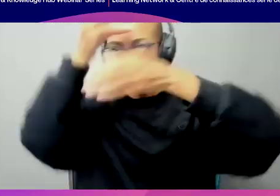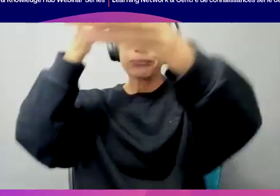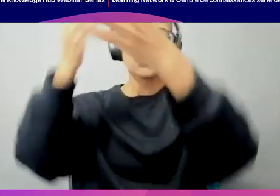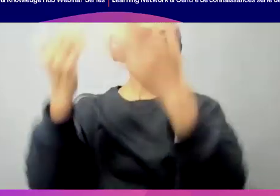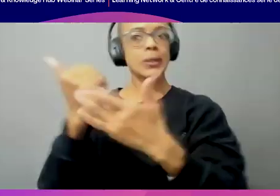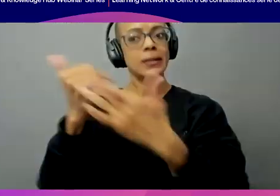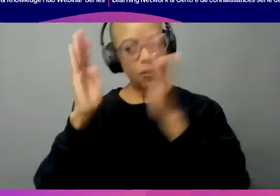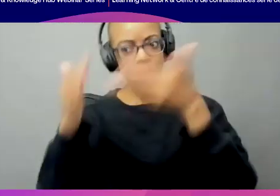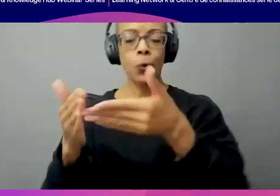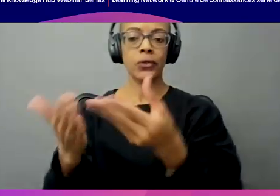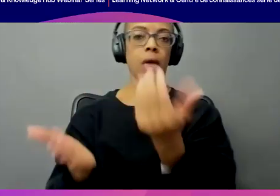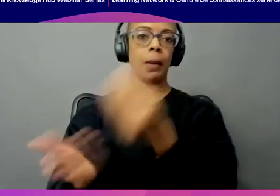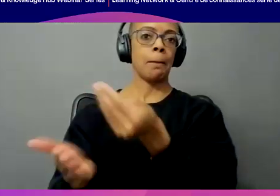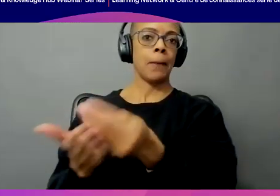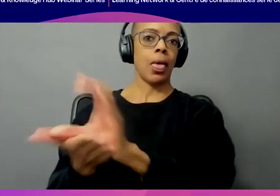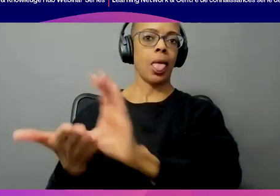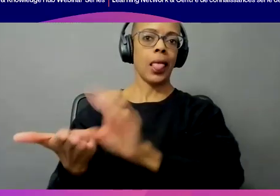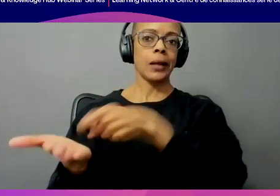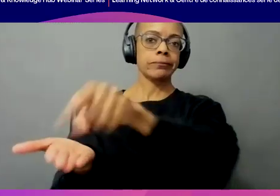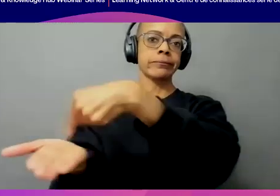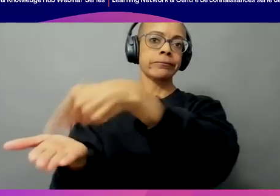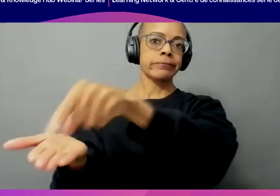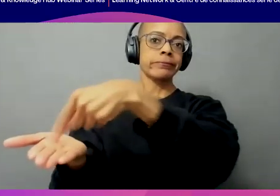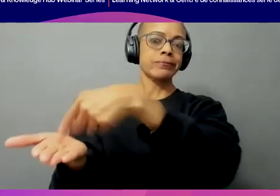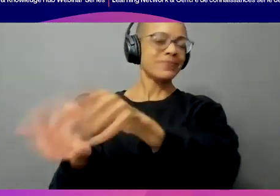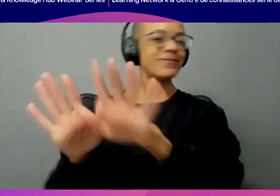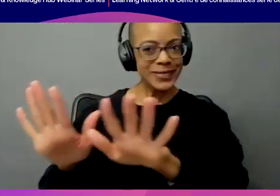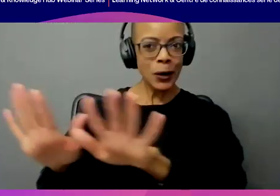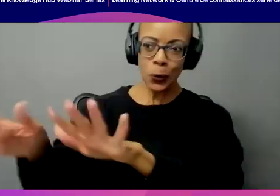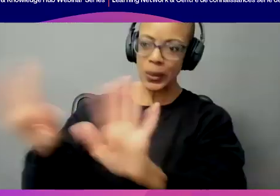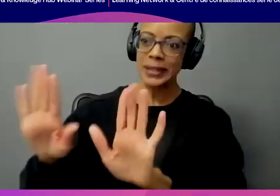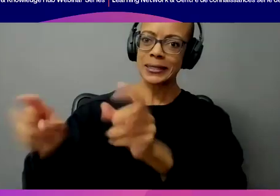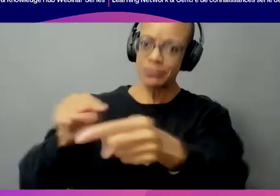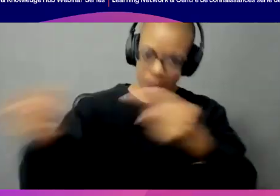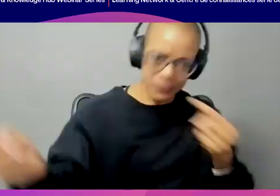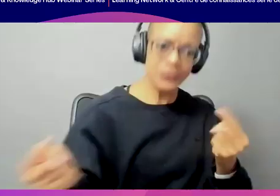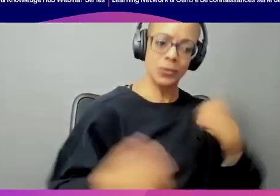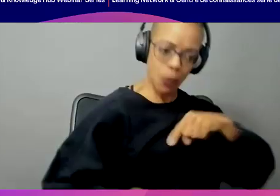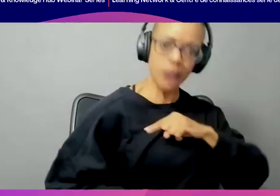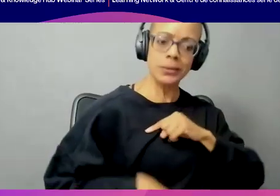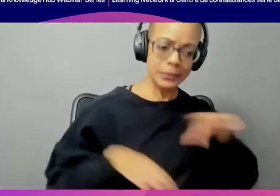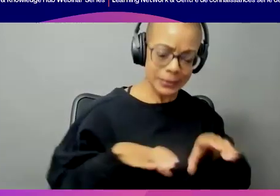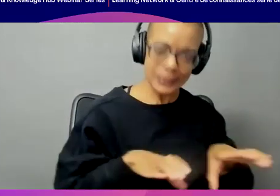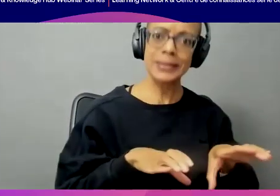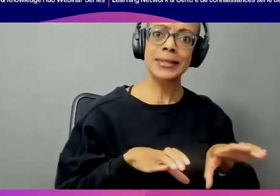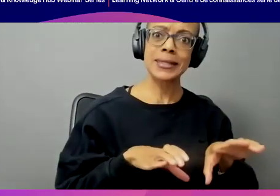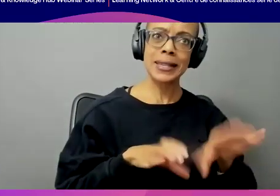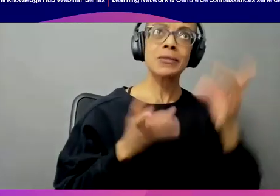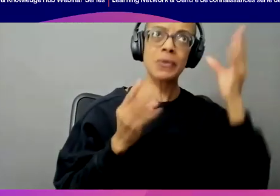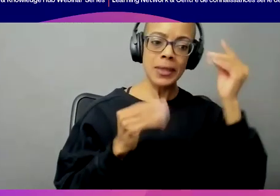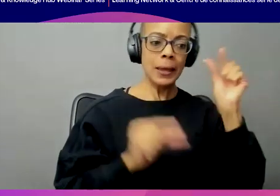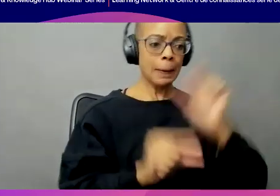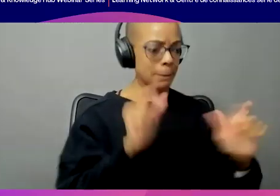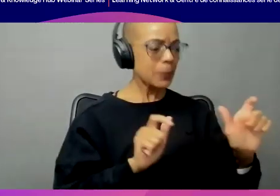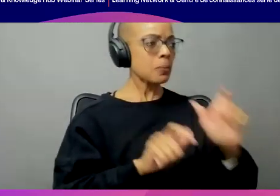I think I know I'm taking the conversation a little but I think as a sector and as a group of people that care so deeply about preventing and ensuring